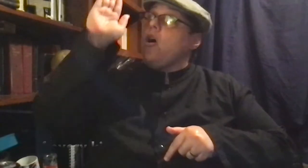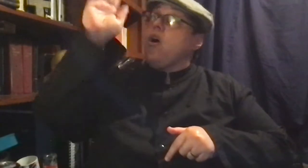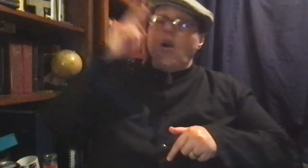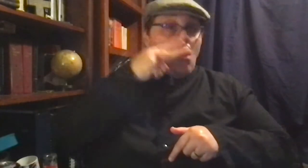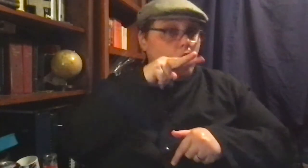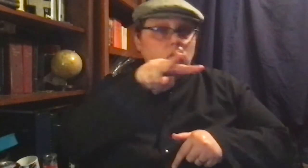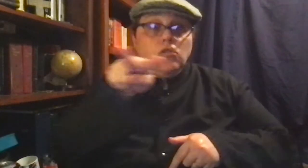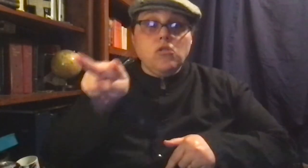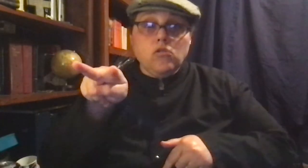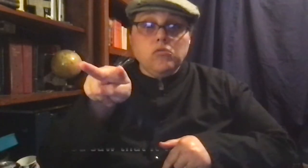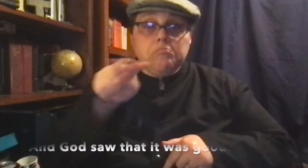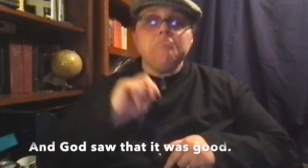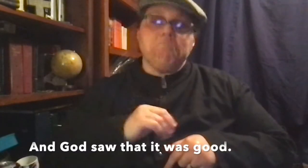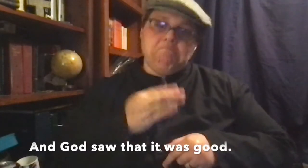saw that it was good.